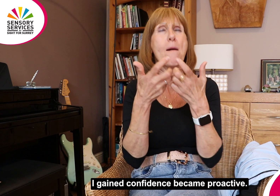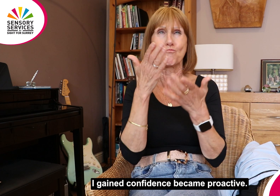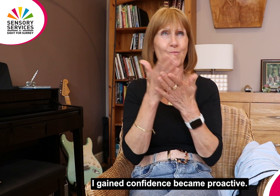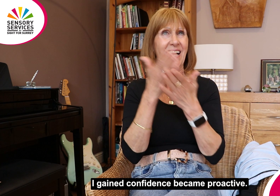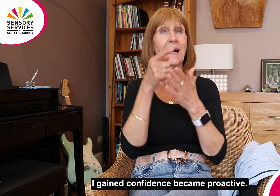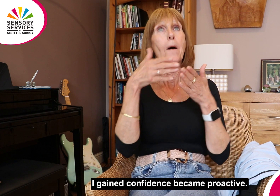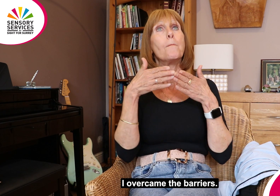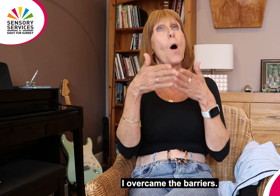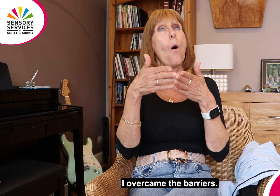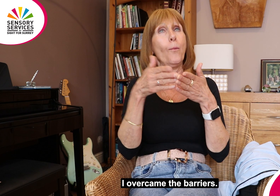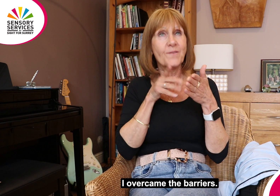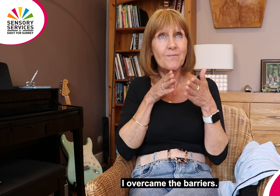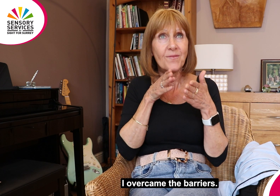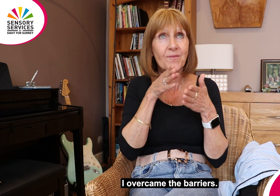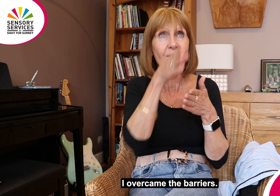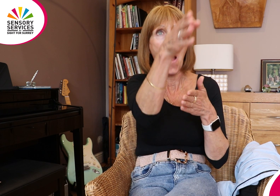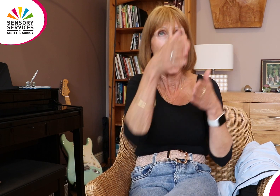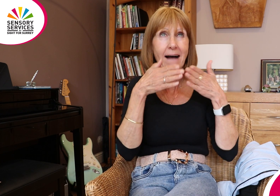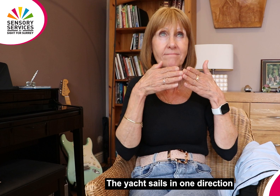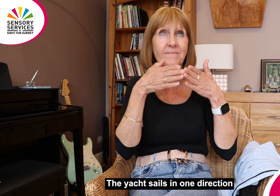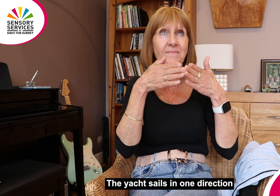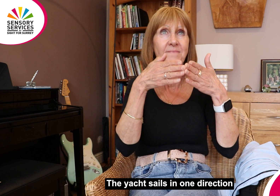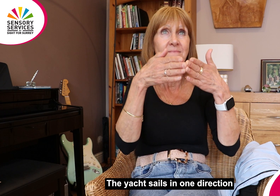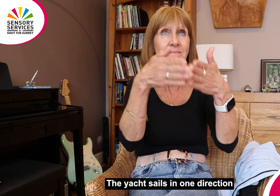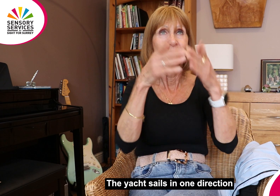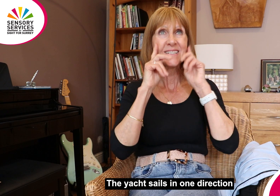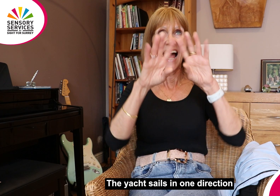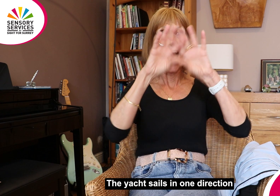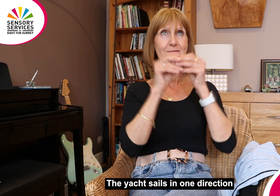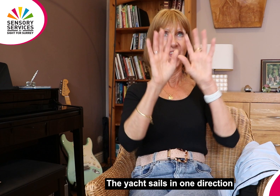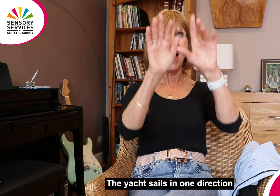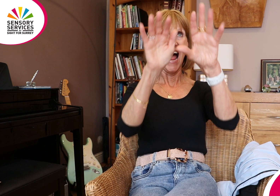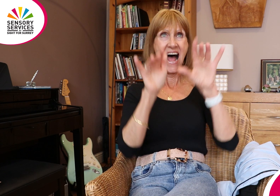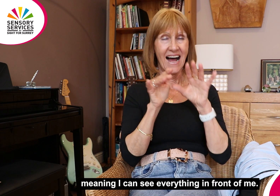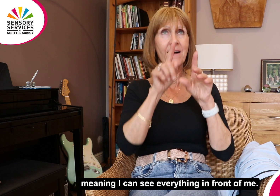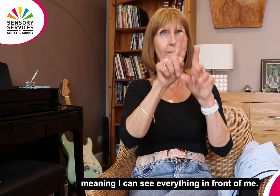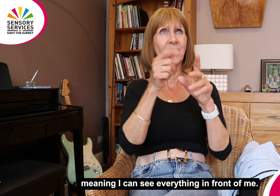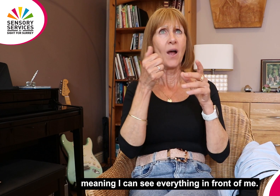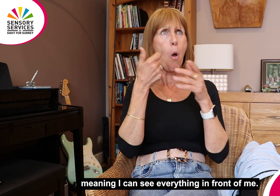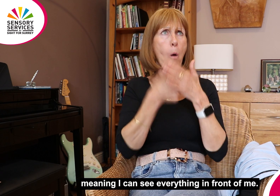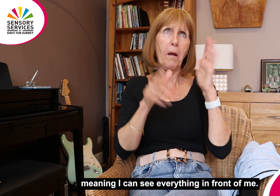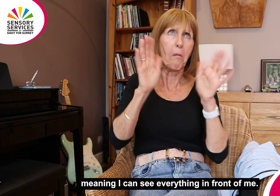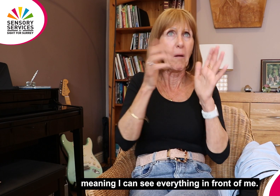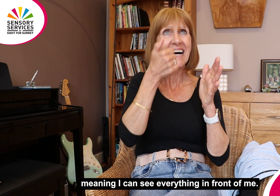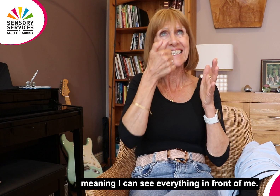became proactive. I overcame the barriers. The yacht sails in one direction, meaning I can see everything in front of